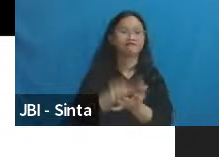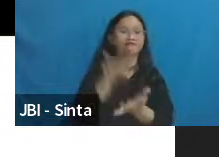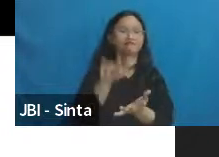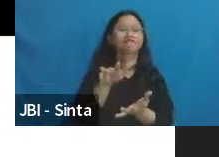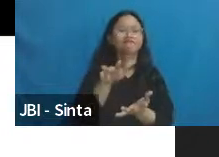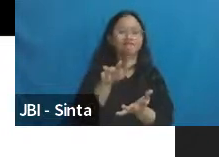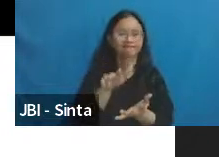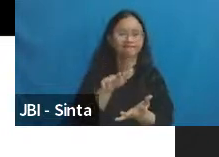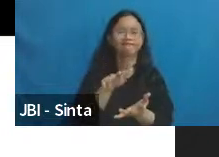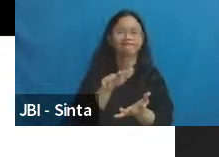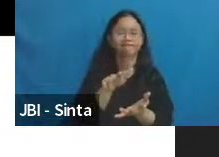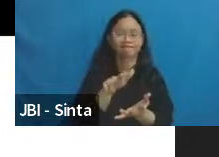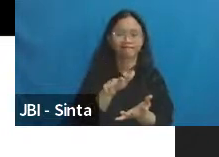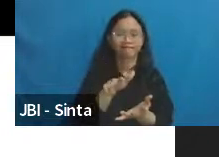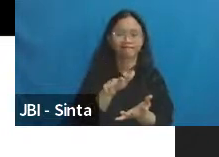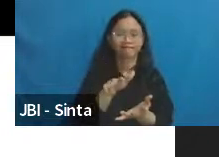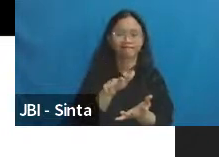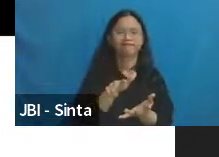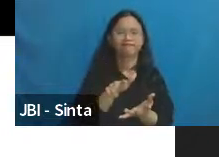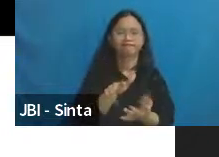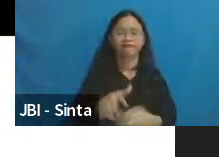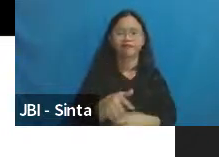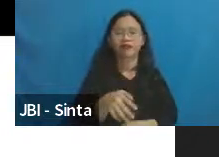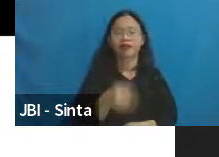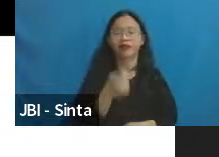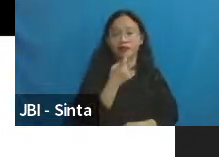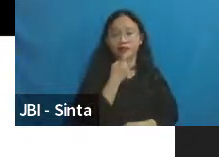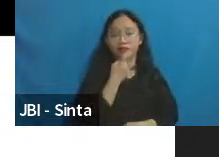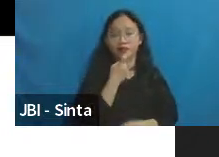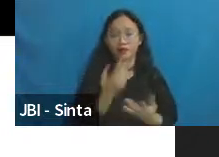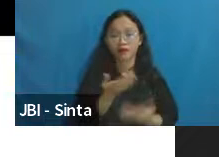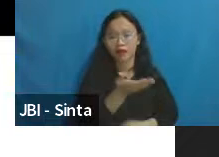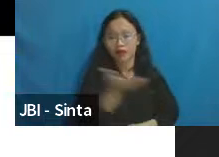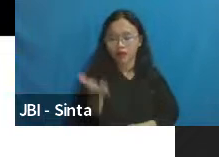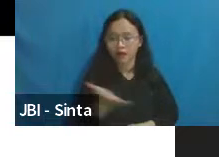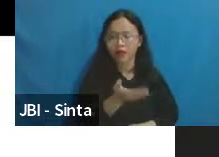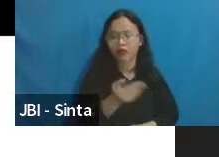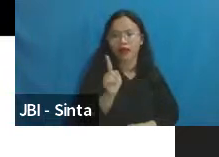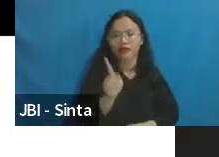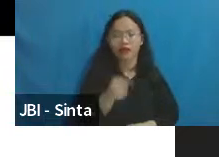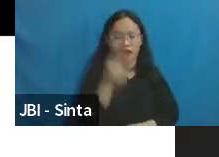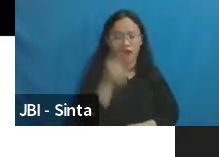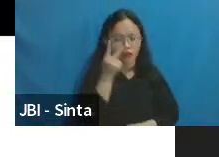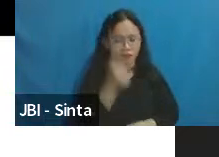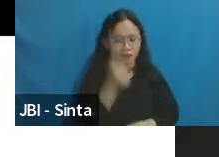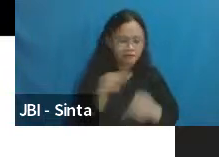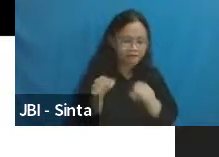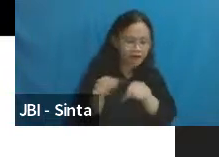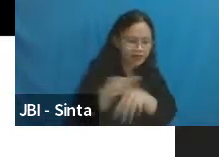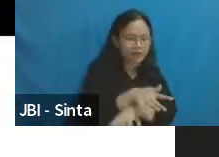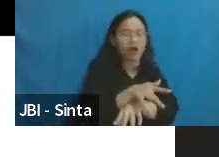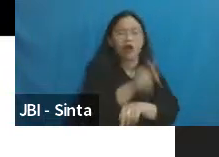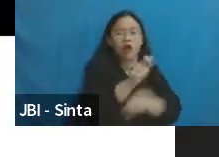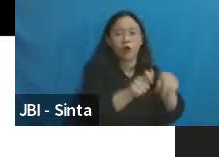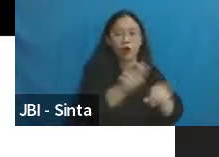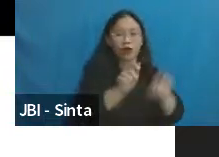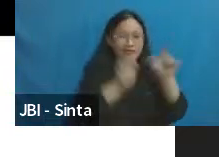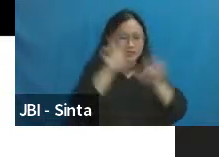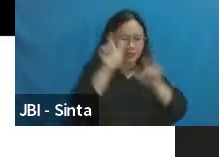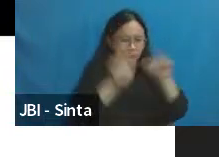may lead to greater suppression of freedom of expression and freedom of assembly. A lot of